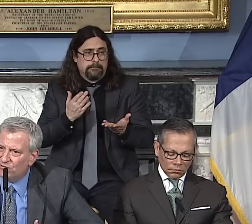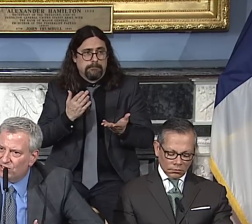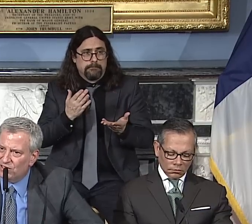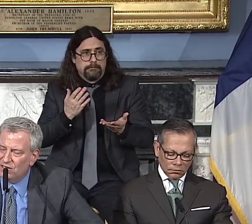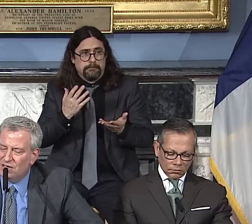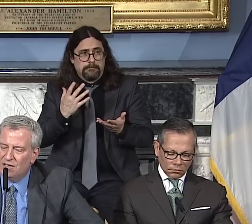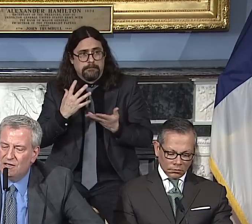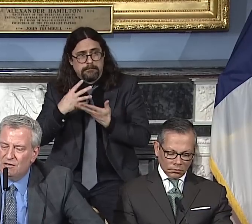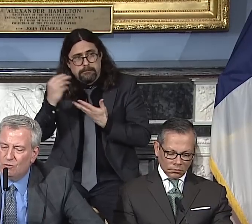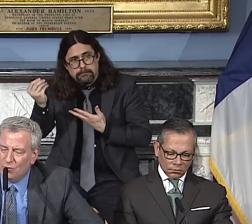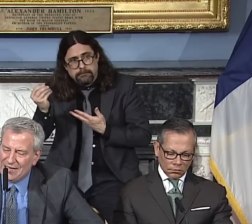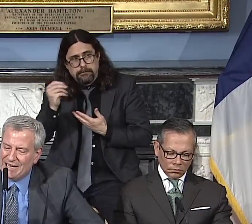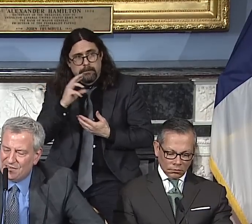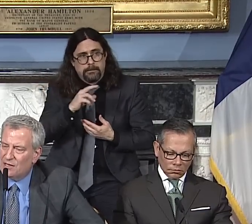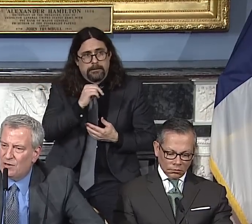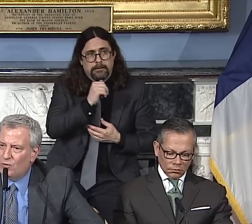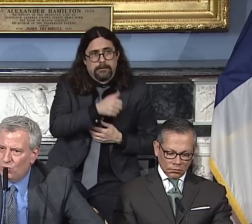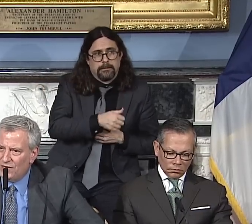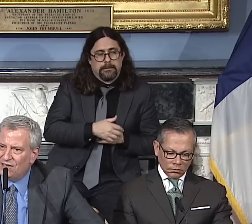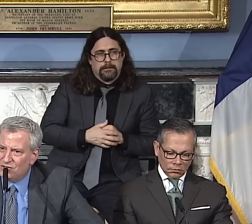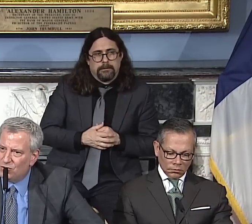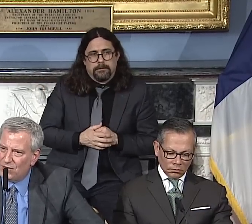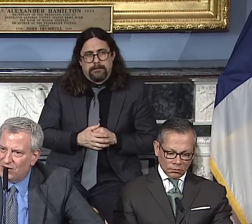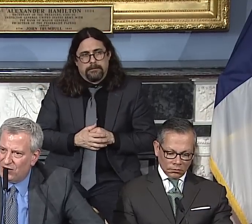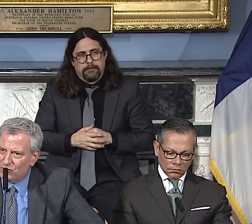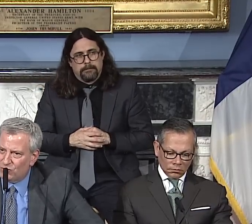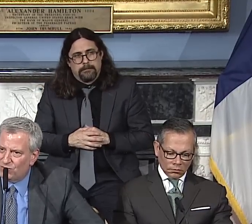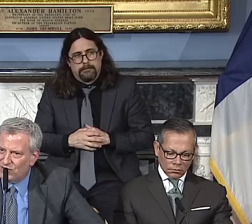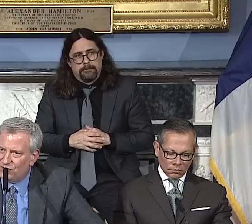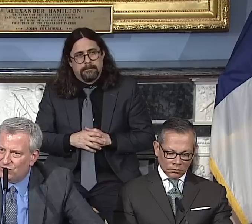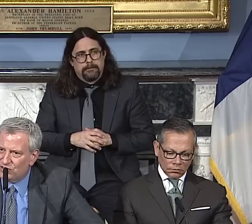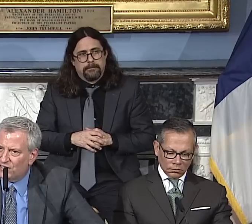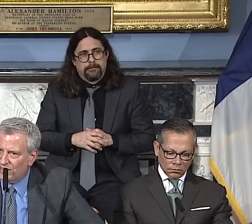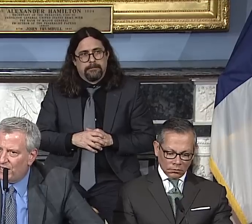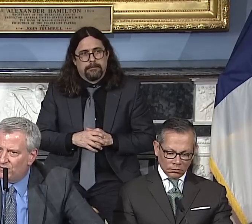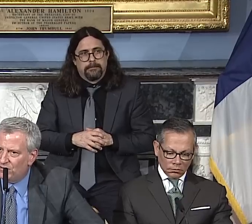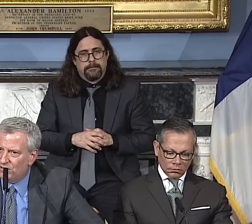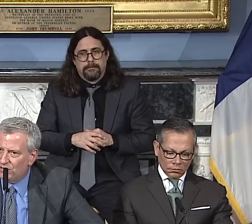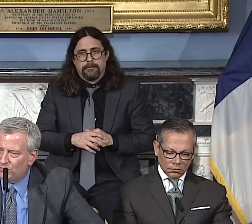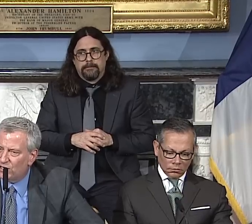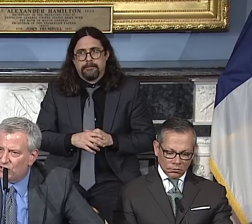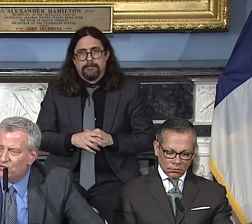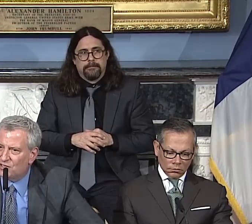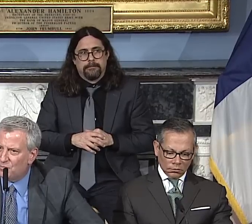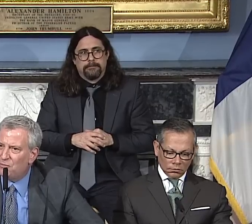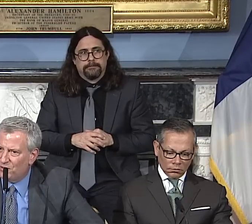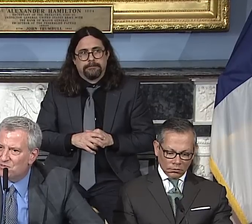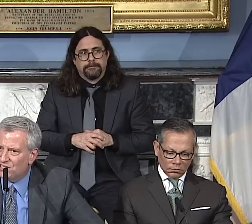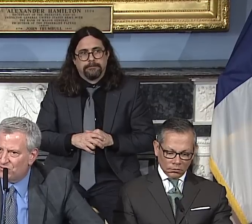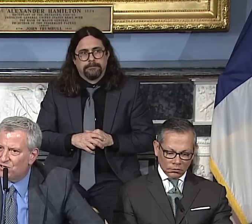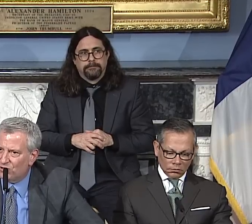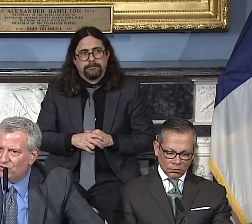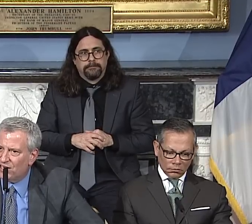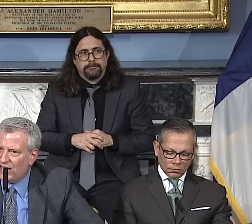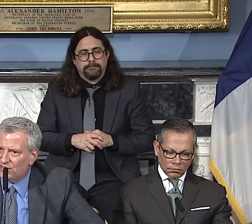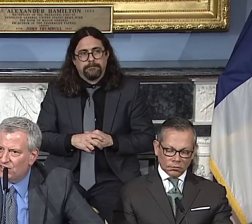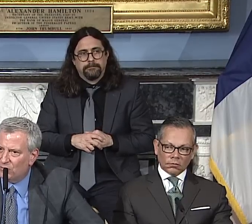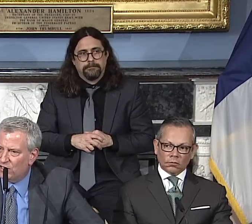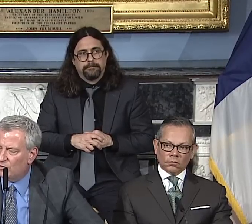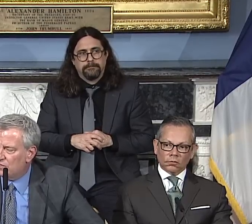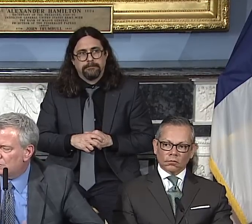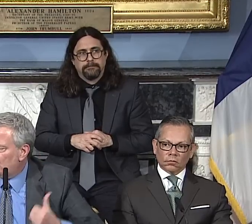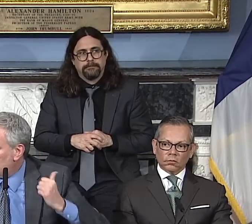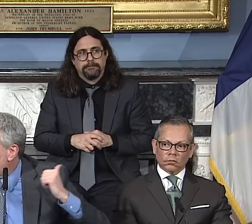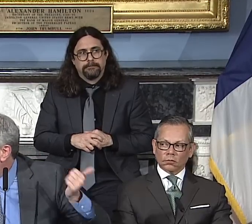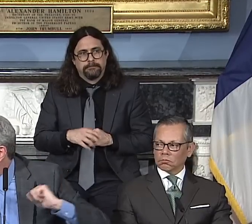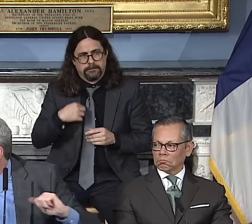some things differently. We got to think about what we can do about outdoor venues like that. But I do think the people themselves are already acting in